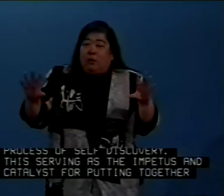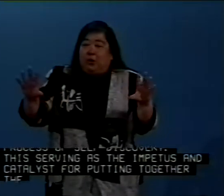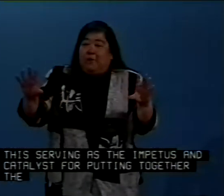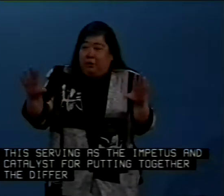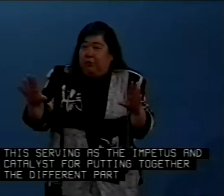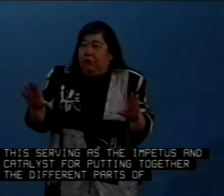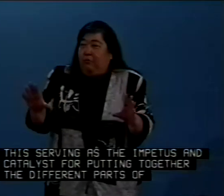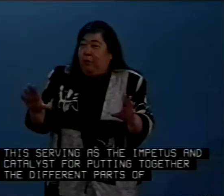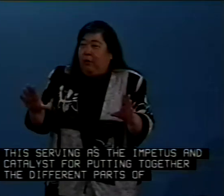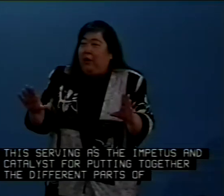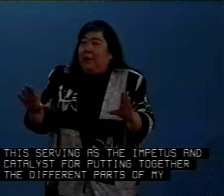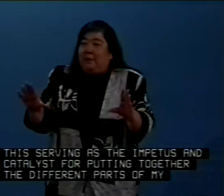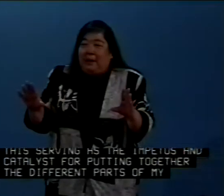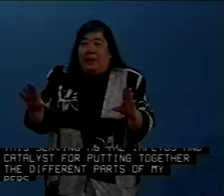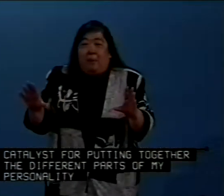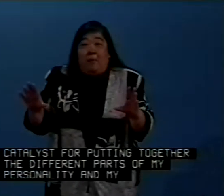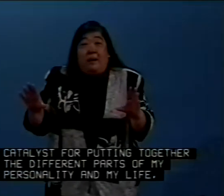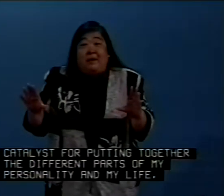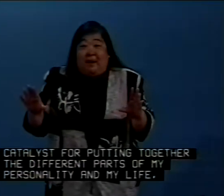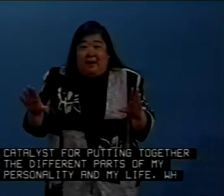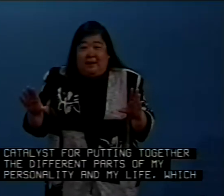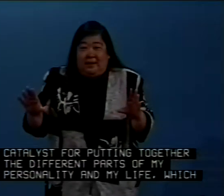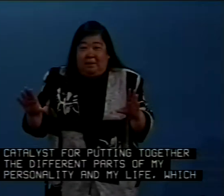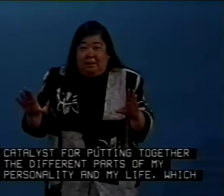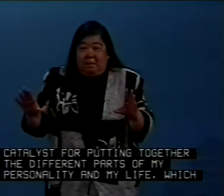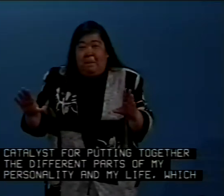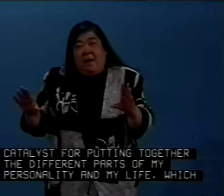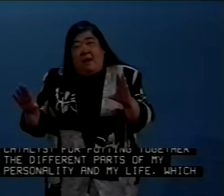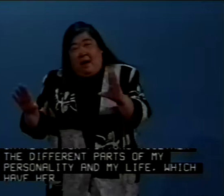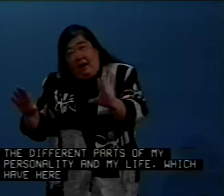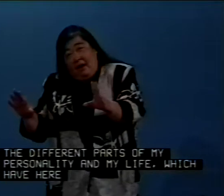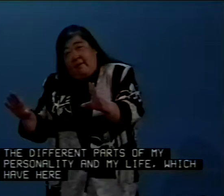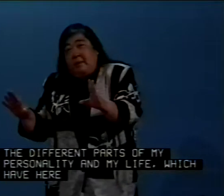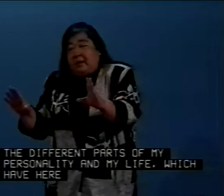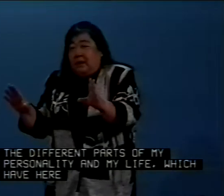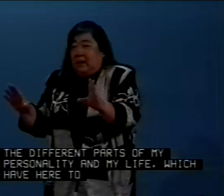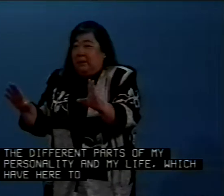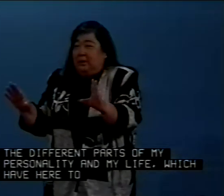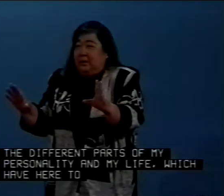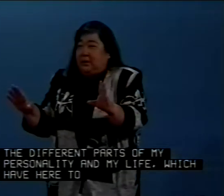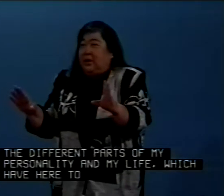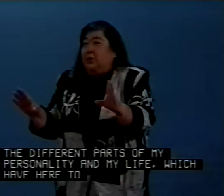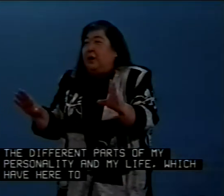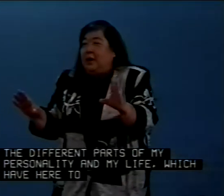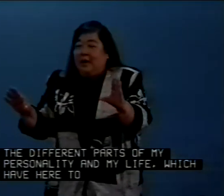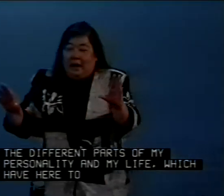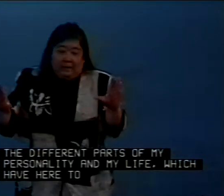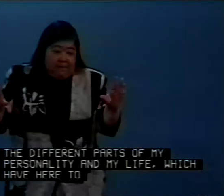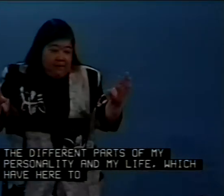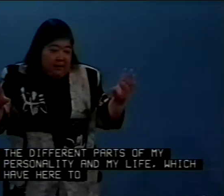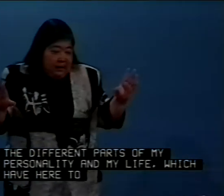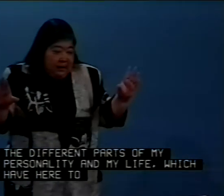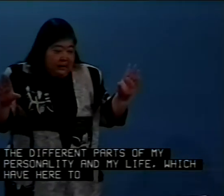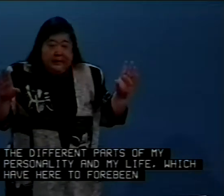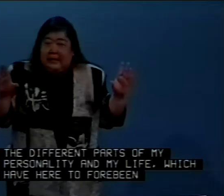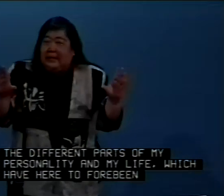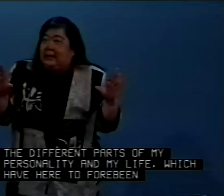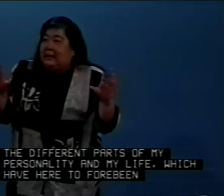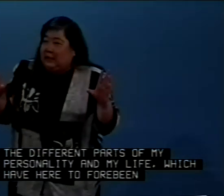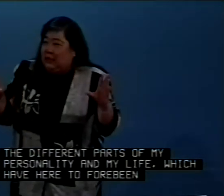have heretofore been compartmentalized. I have, up until a couple of years ago, had some very neat distinctions